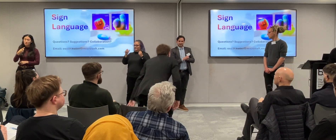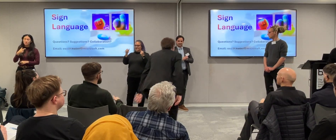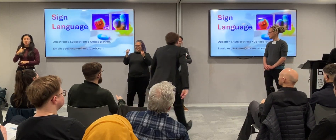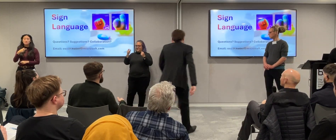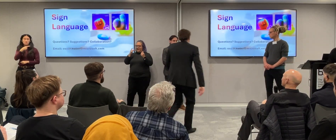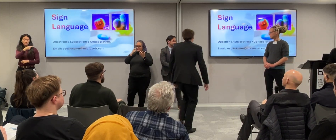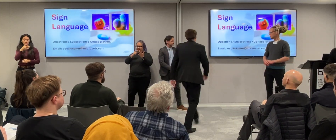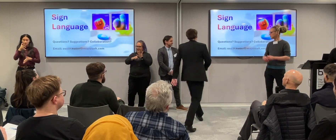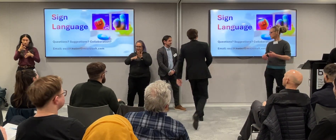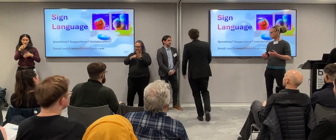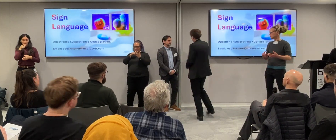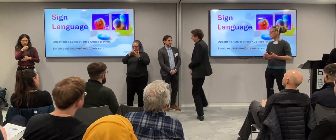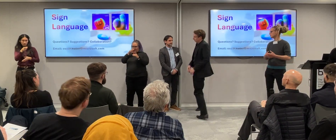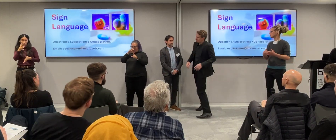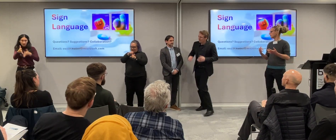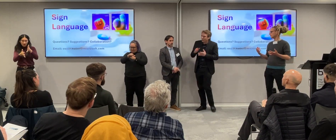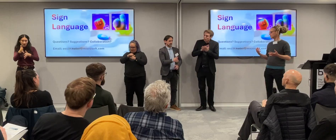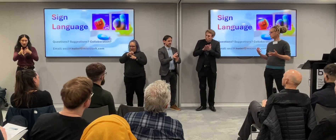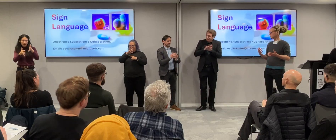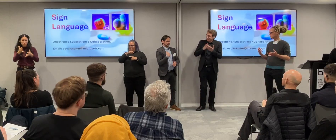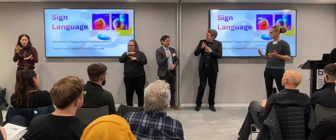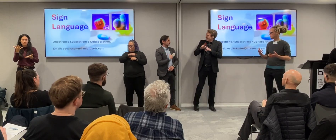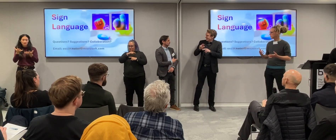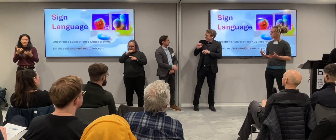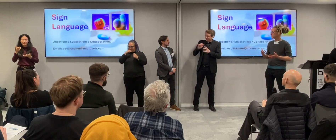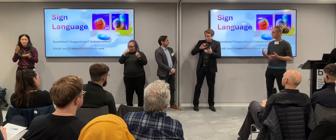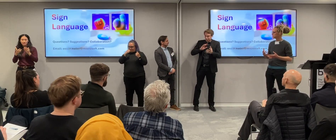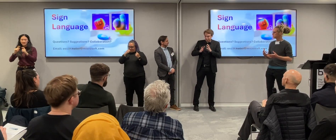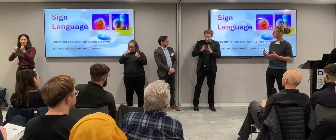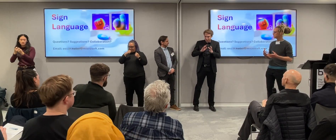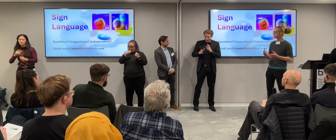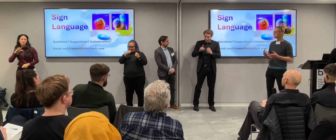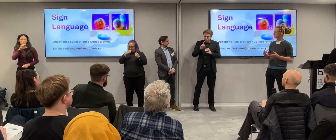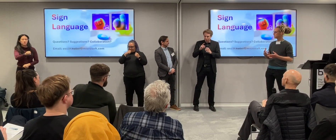are not signing maybe